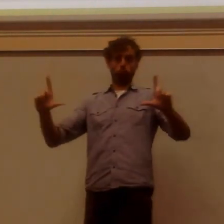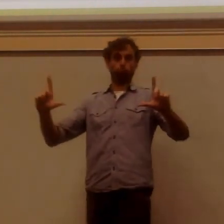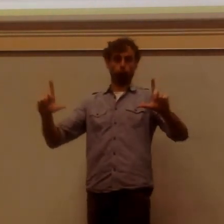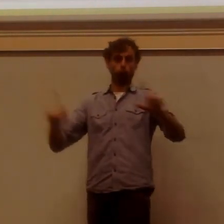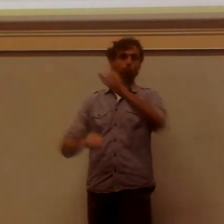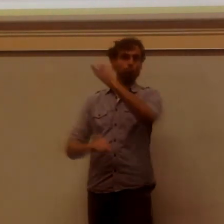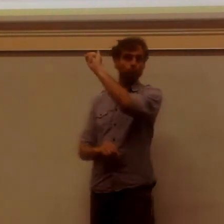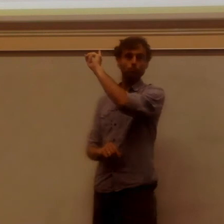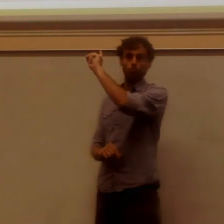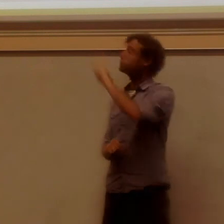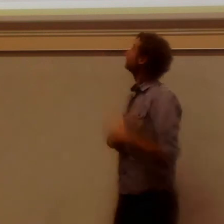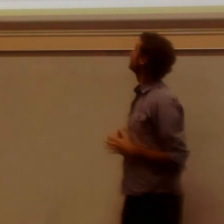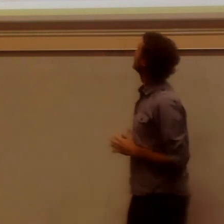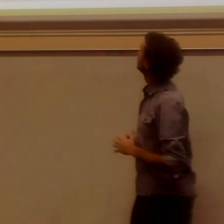the screen.